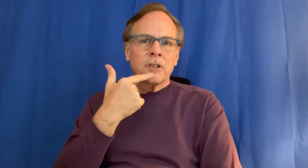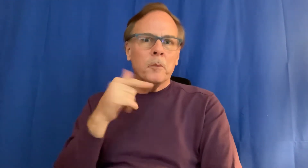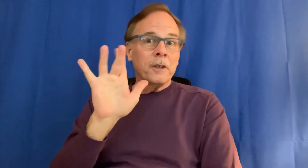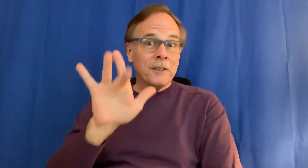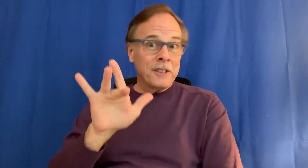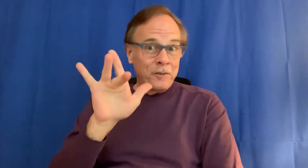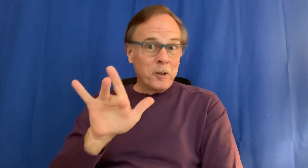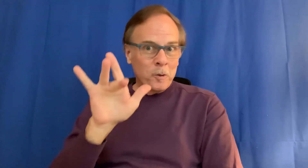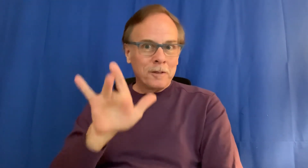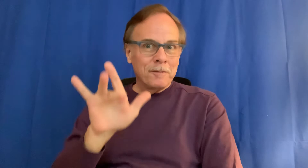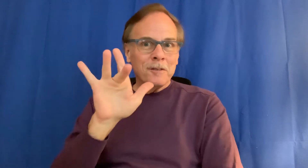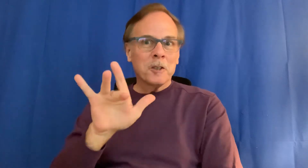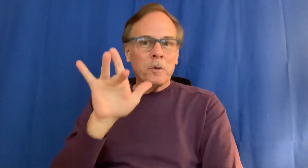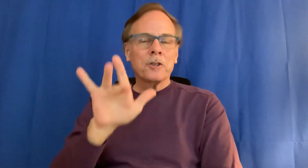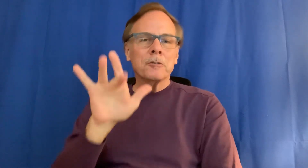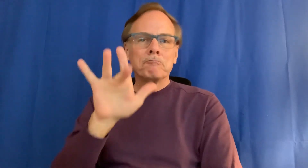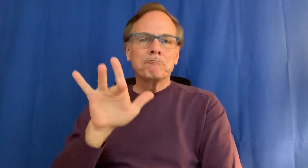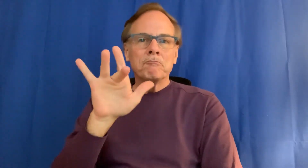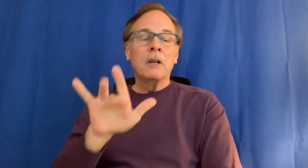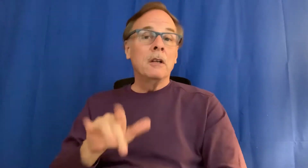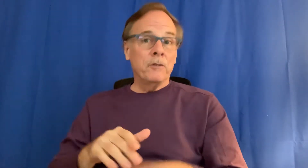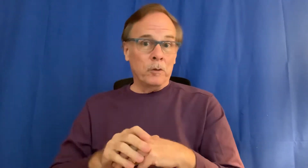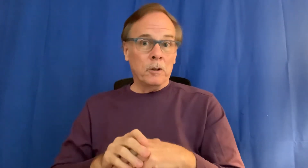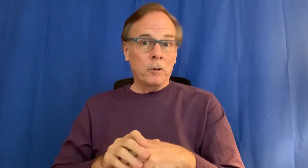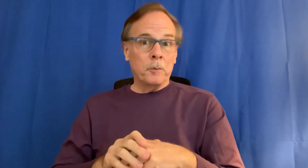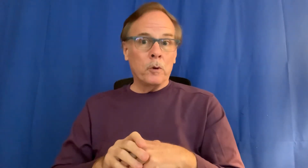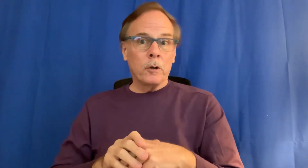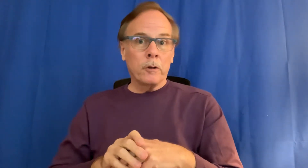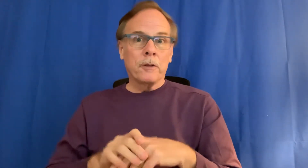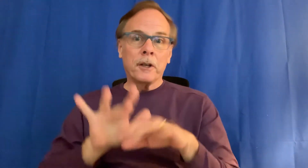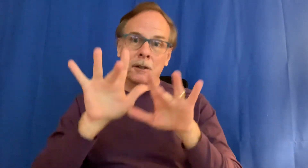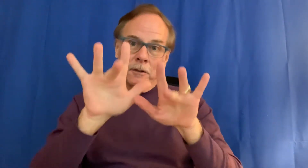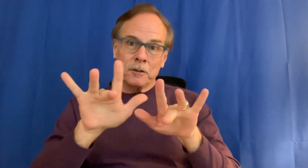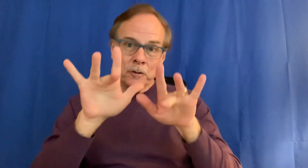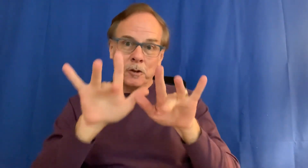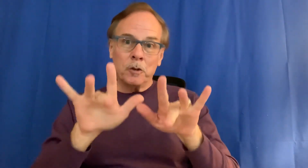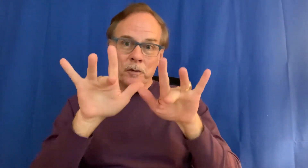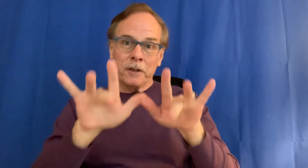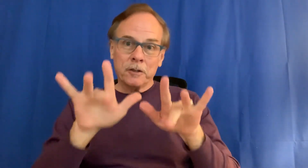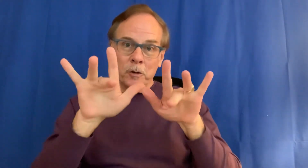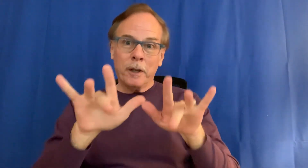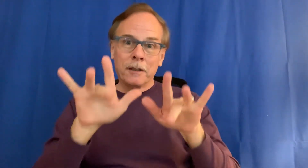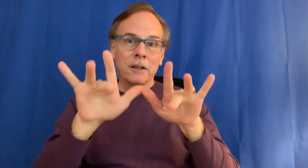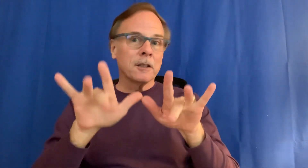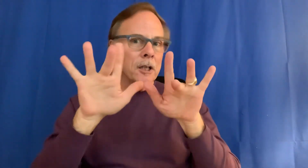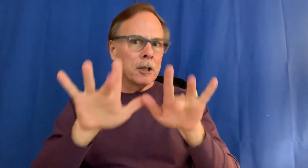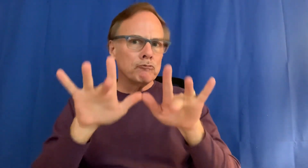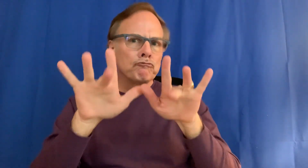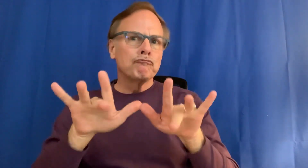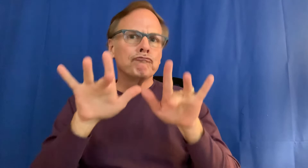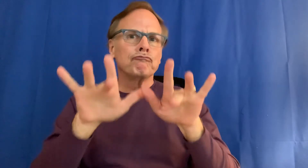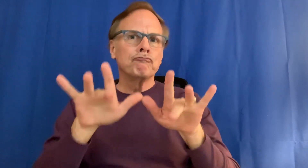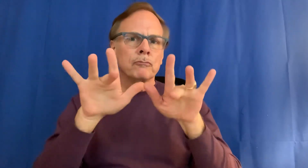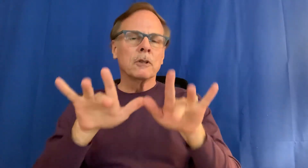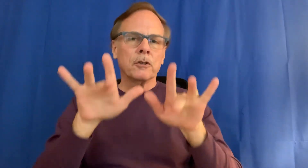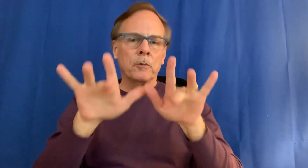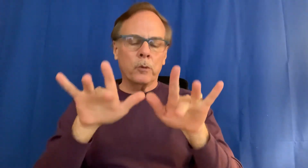Accompanying facial expression. If you really want to pour it on thick, two hands like that, like you poor